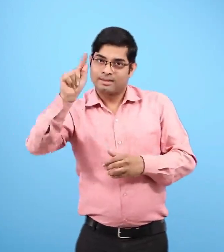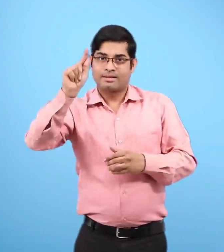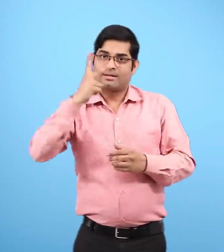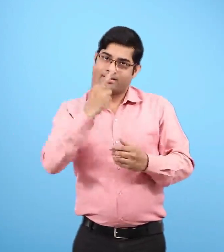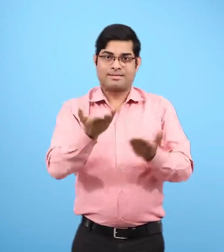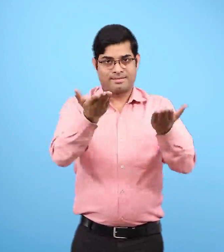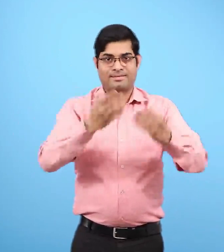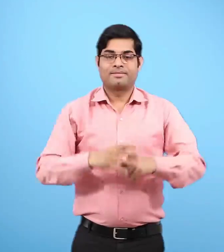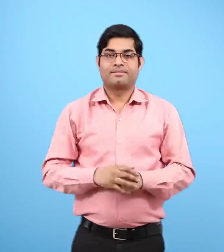heaviest.